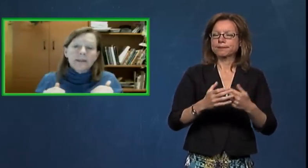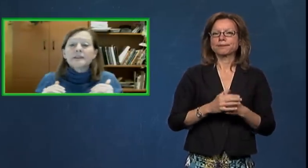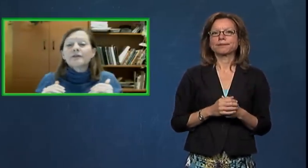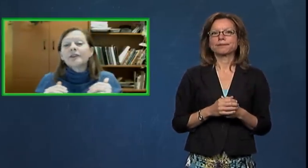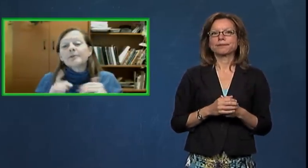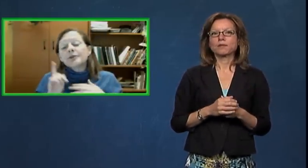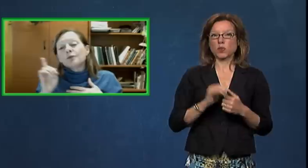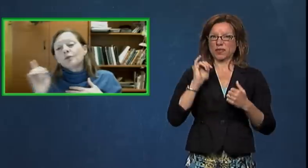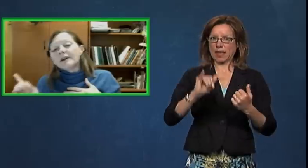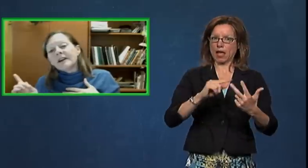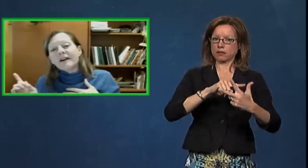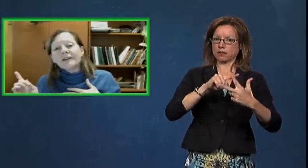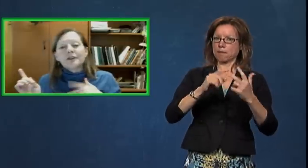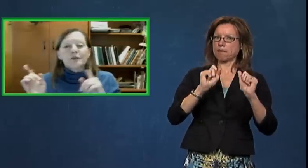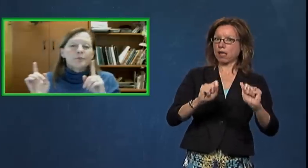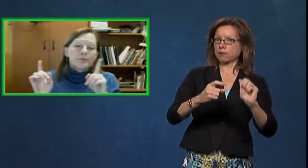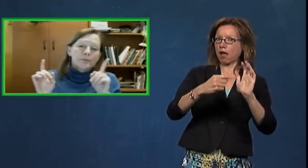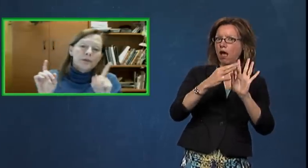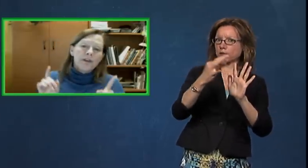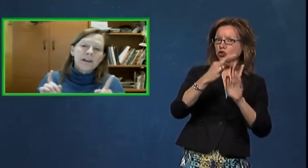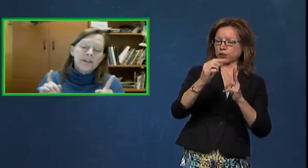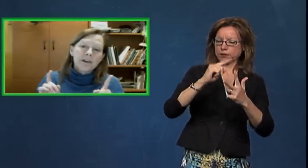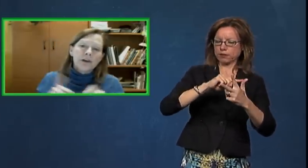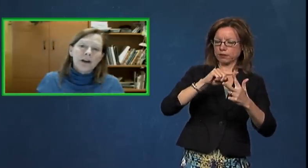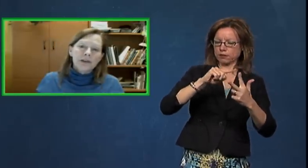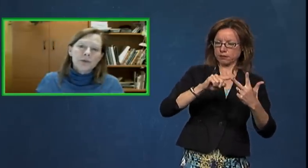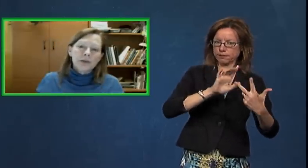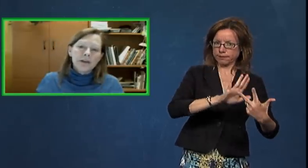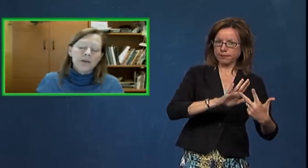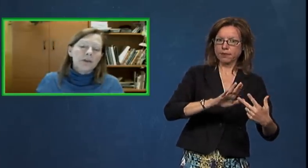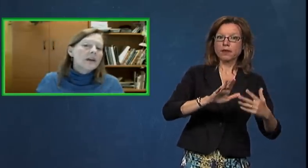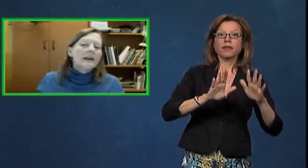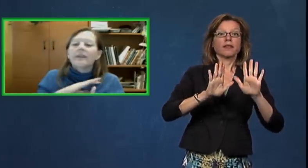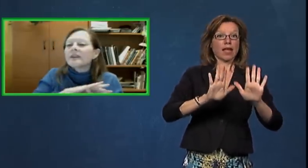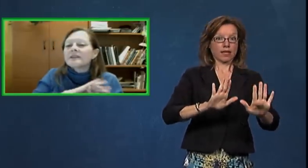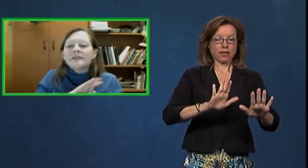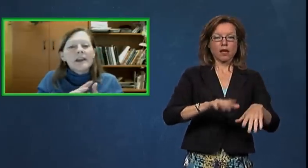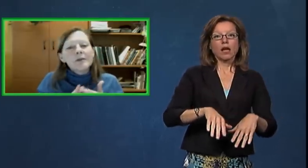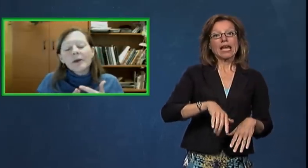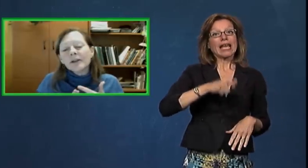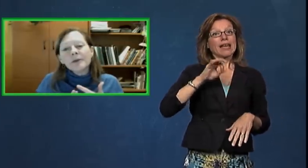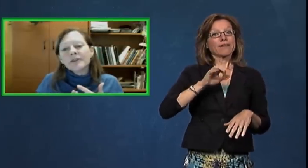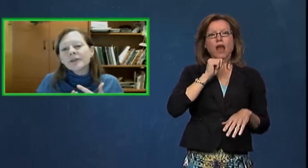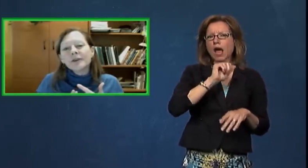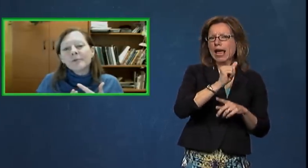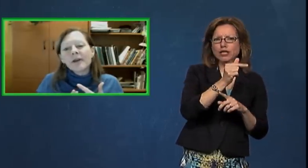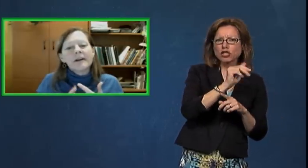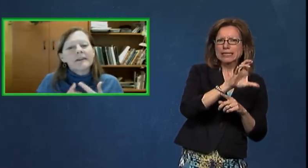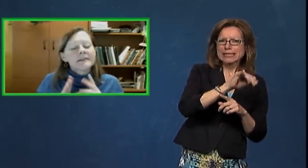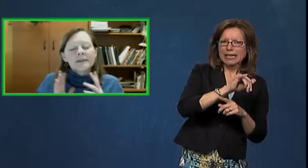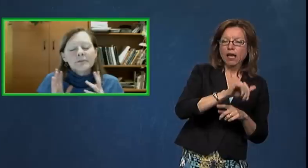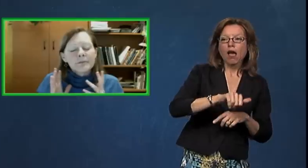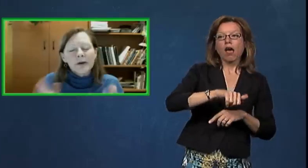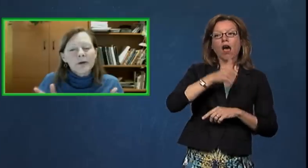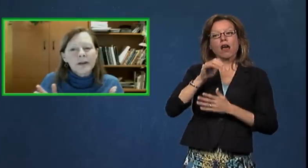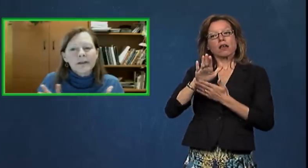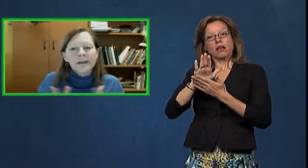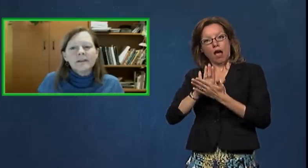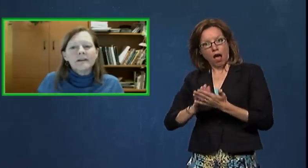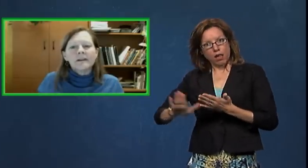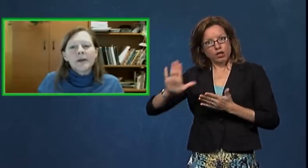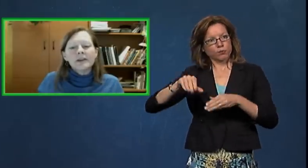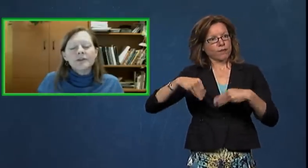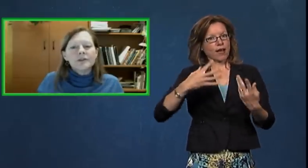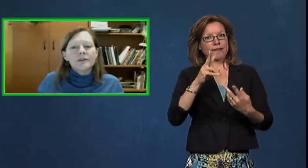Then let's flip to one college providing VRI to another. And the same elements can apply,